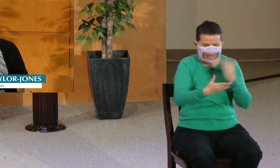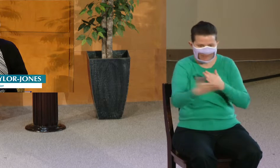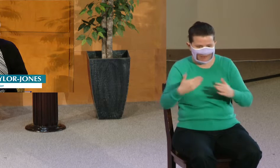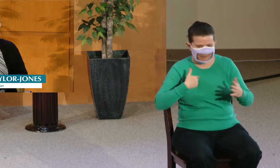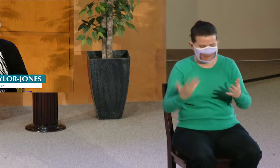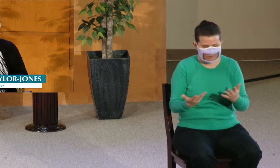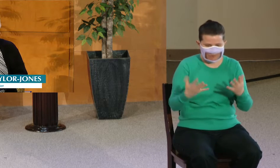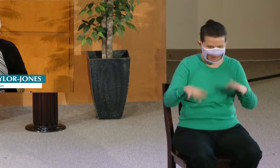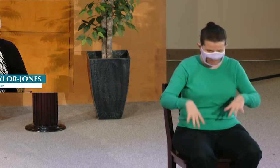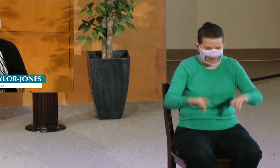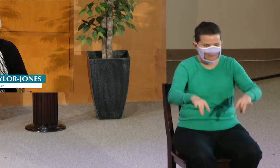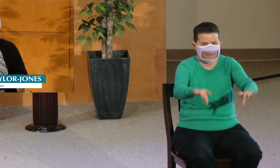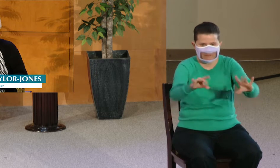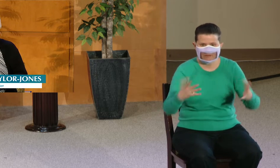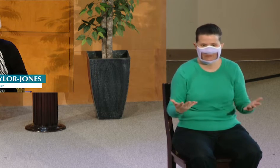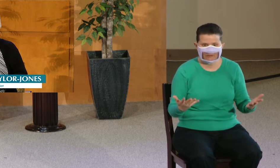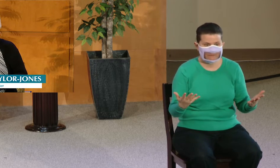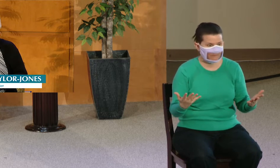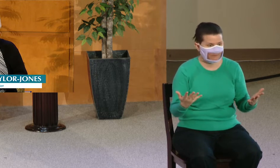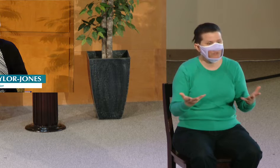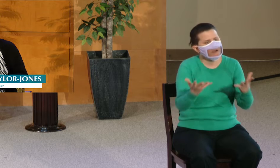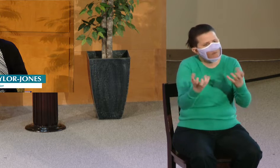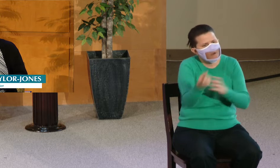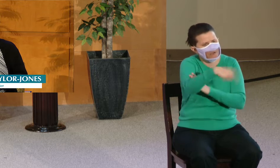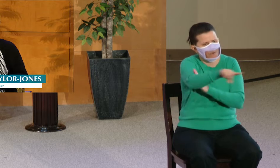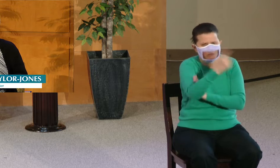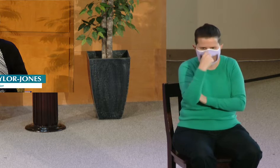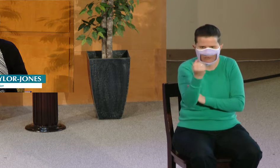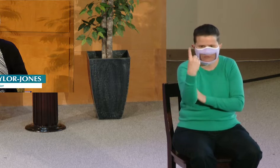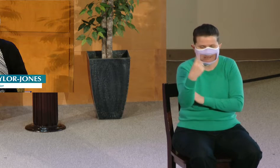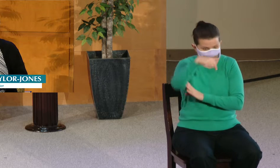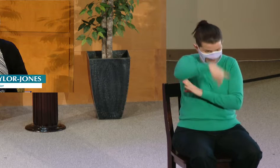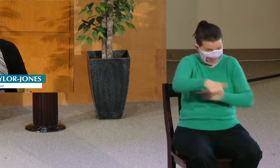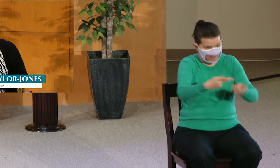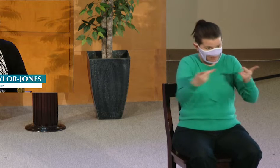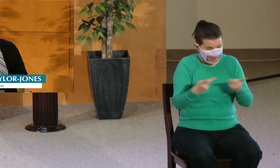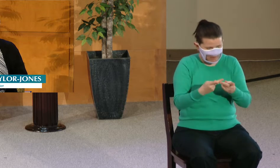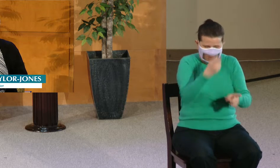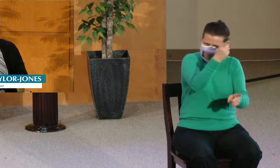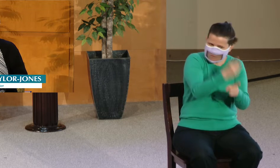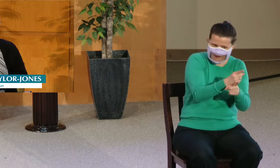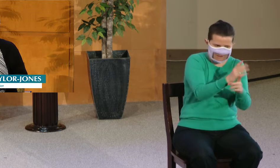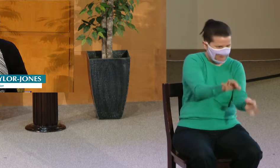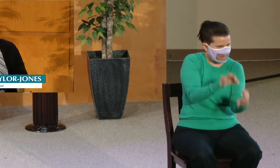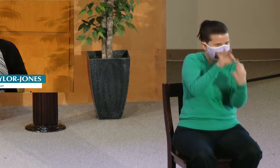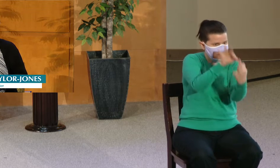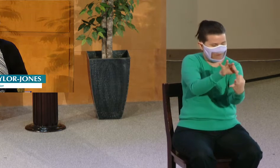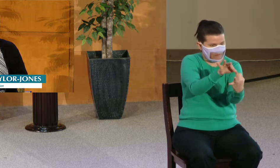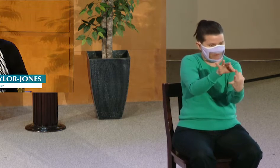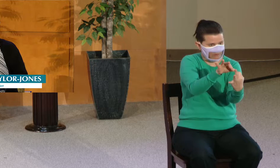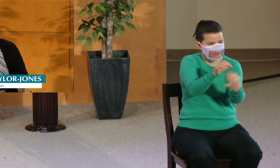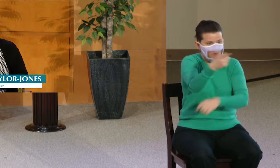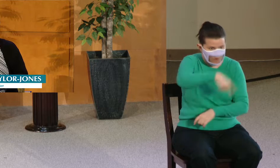are in the right and perfect place. This is the right and perfect time. Here,